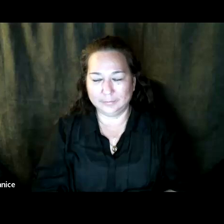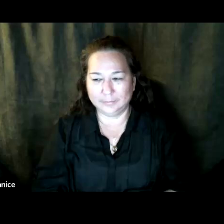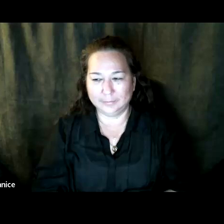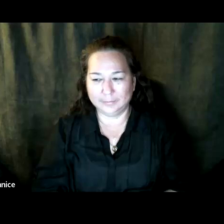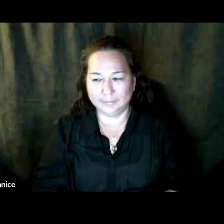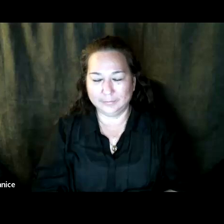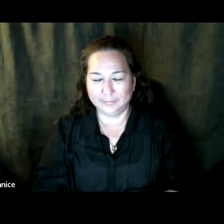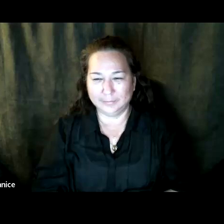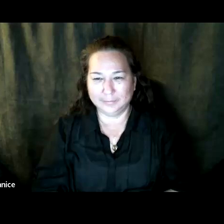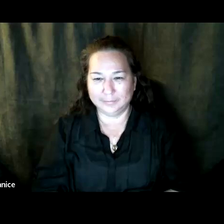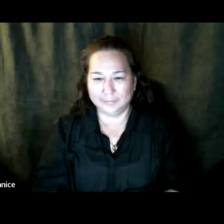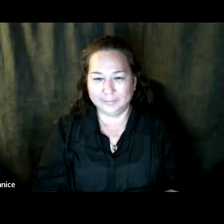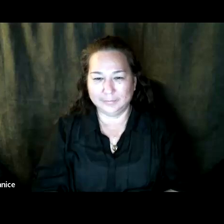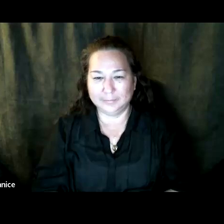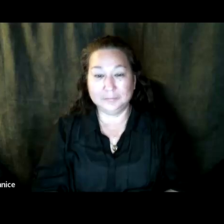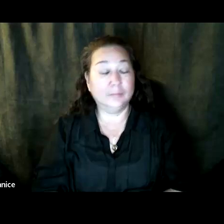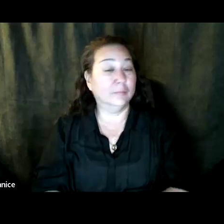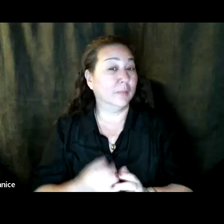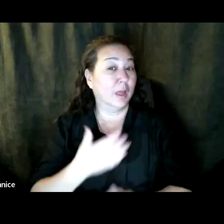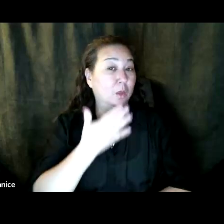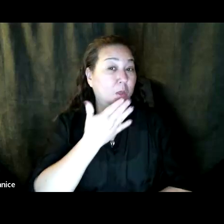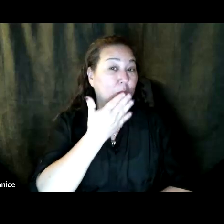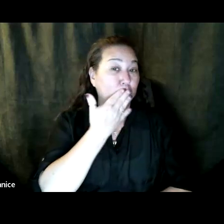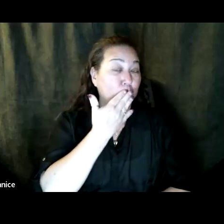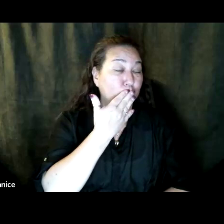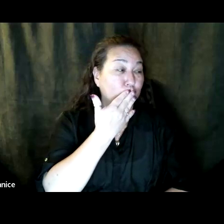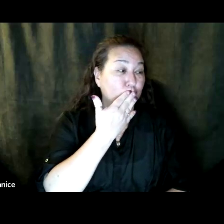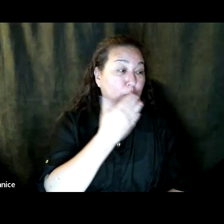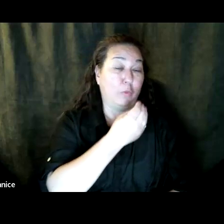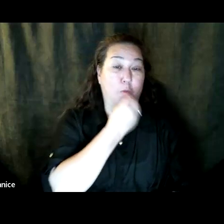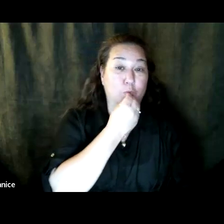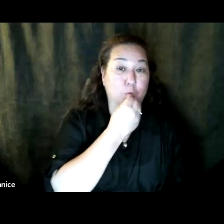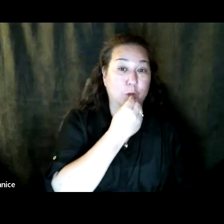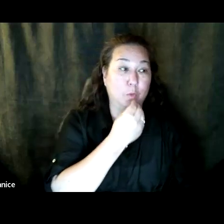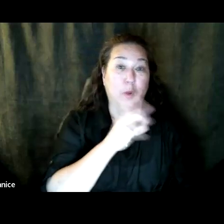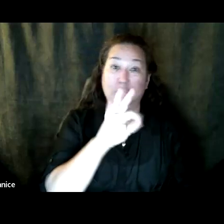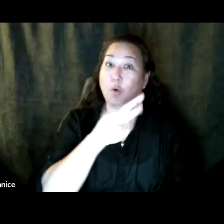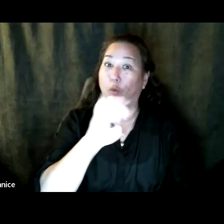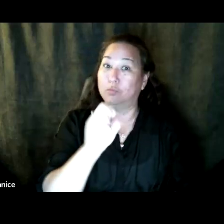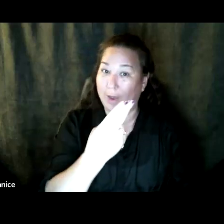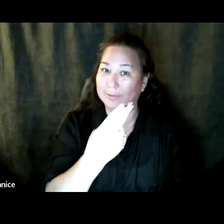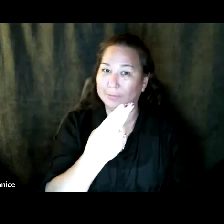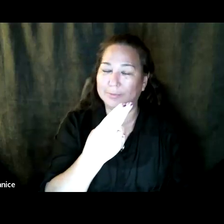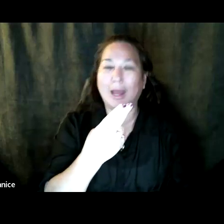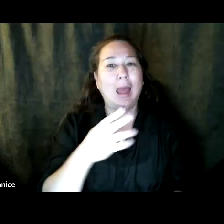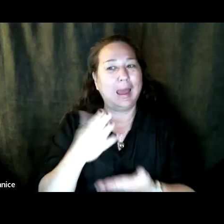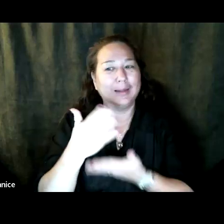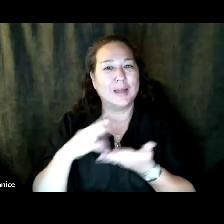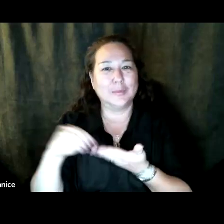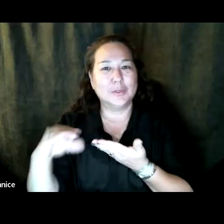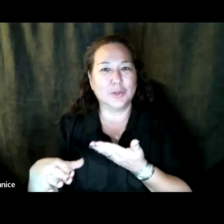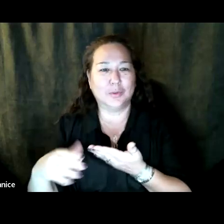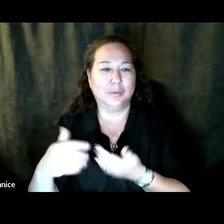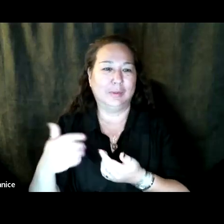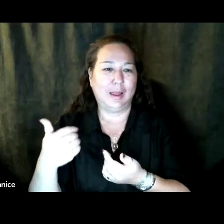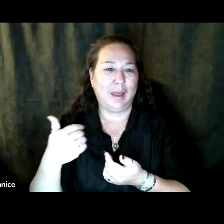fresca. So the food was pretty fresh, and a couple of students mentioned actually we've been having cold bread for